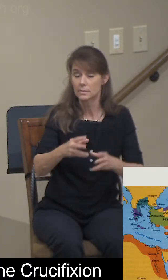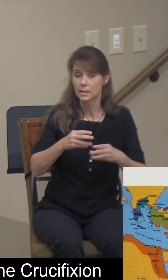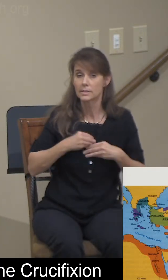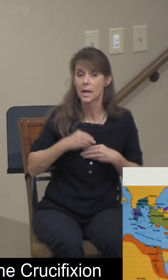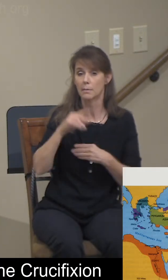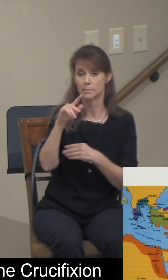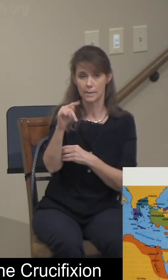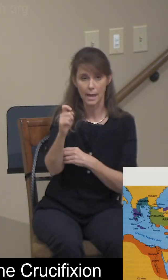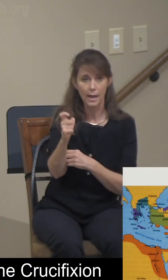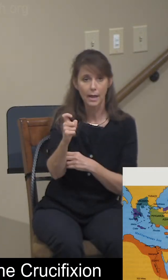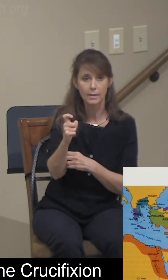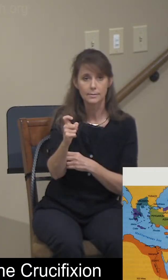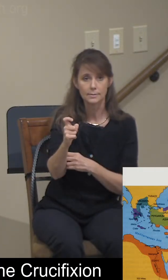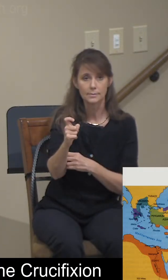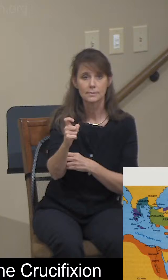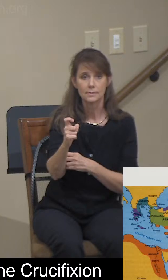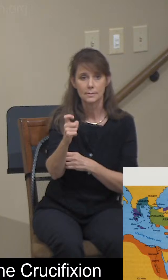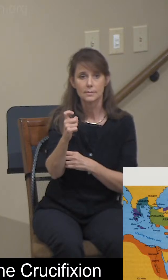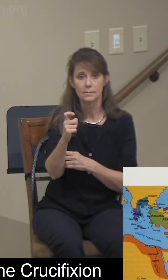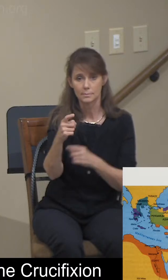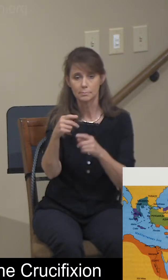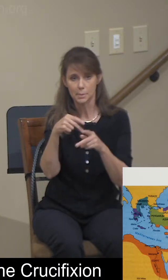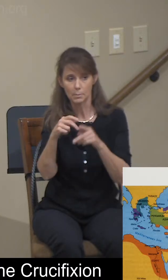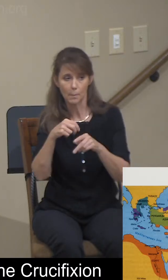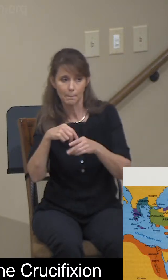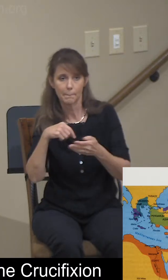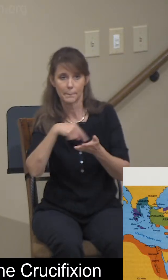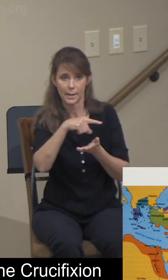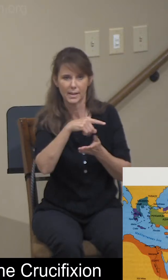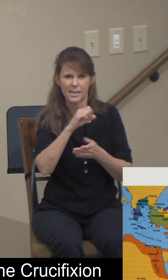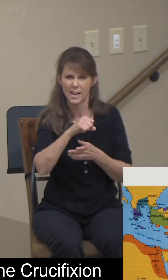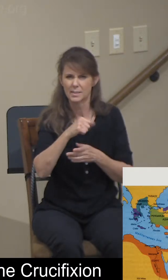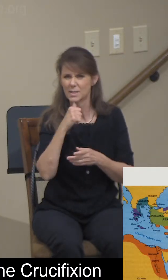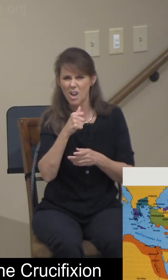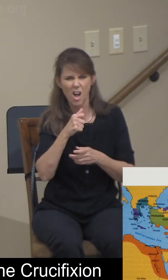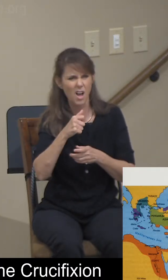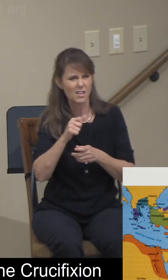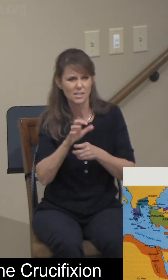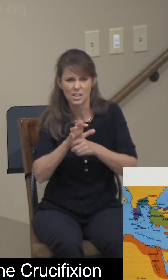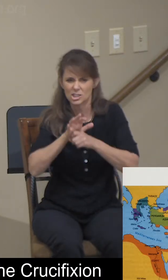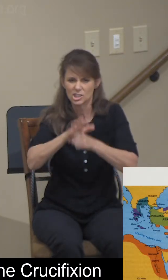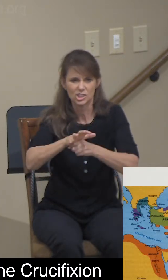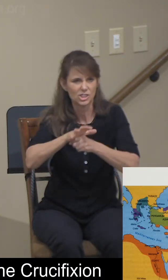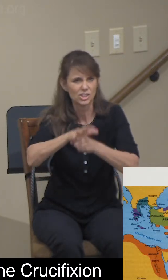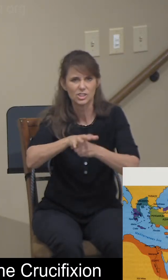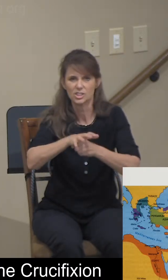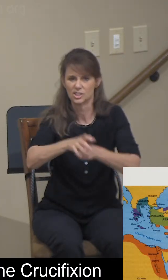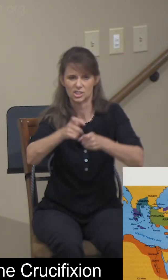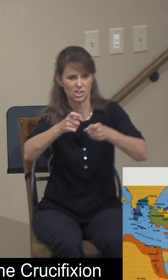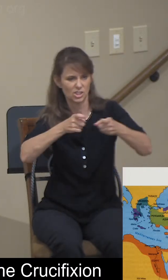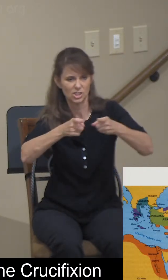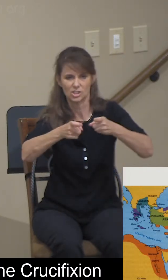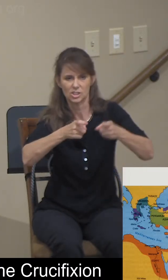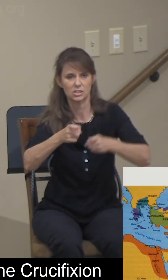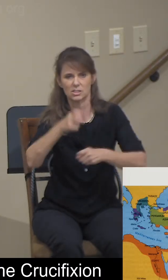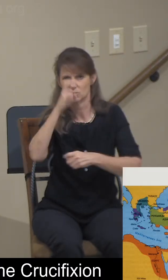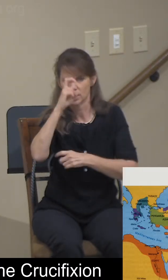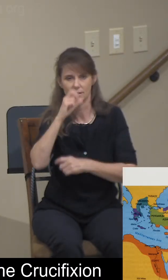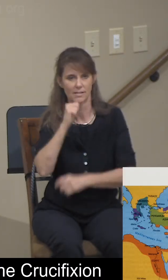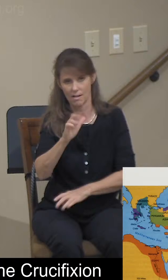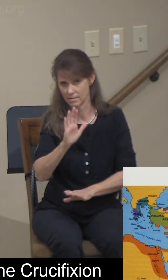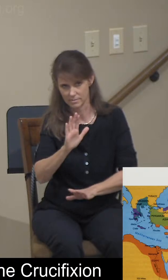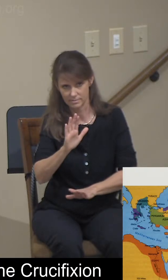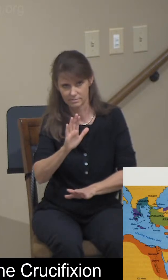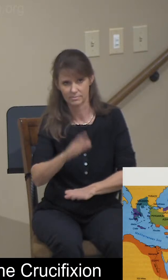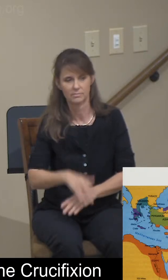take taxes, but it was very much a light touch and light-handedness in which they approached their own rule. The Seleucids do